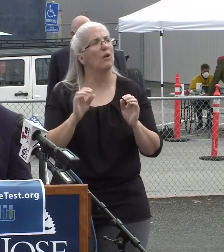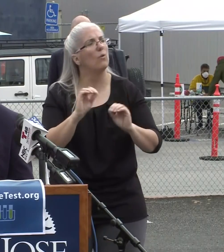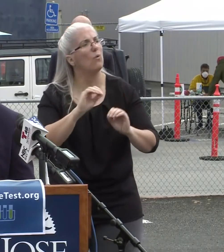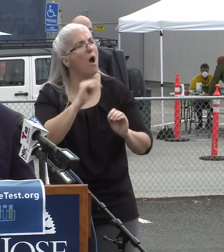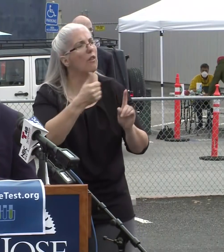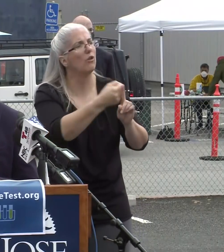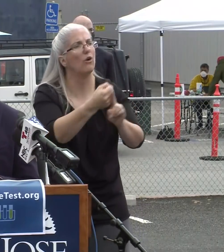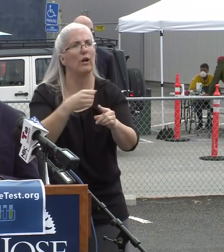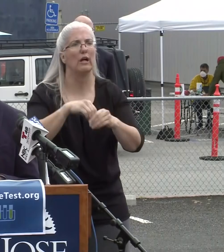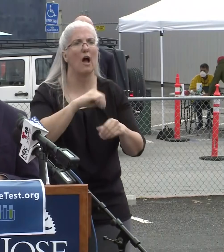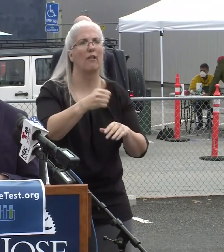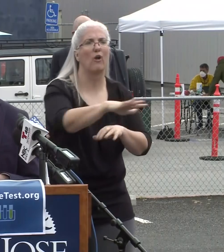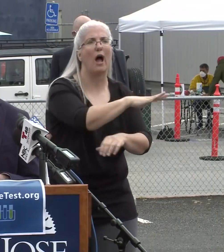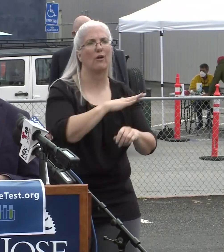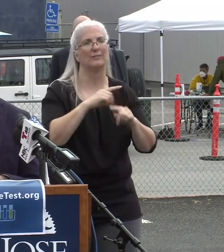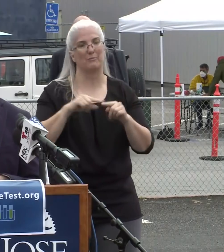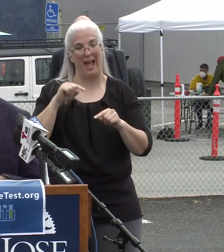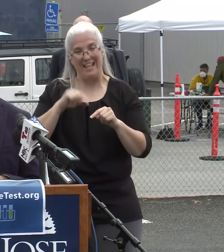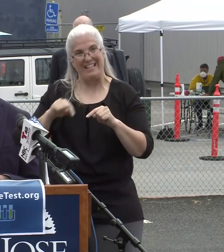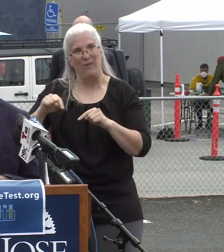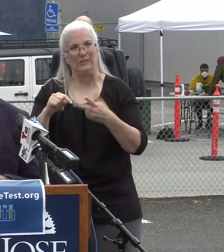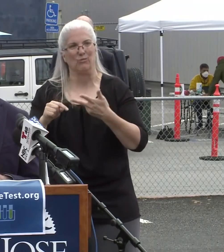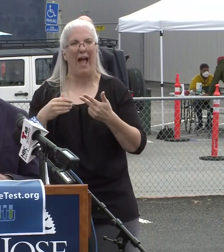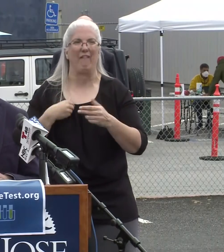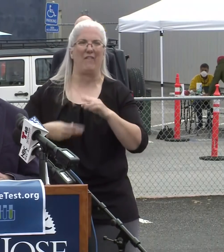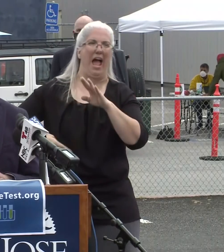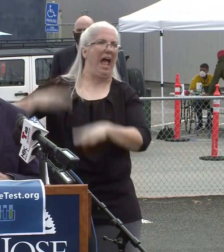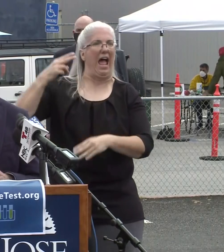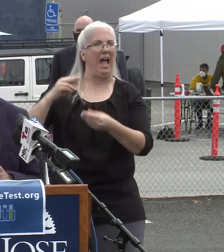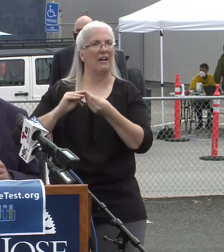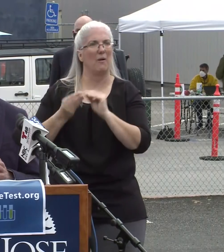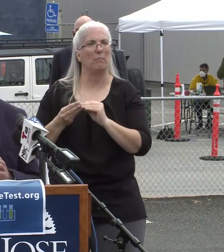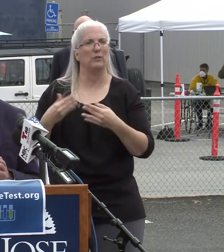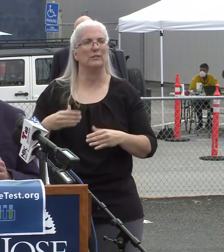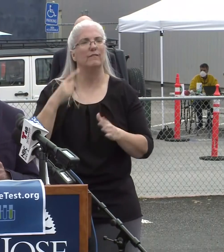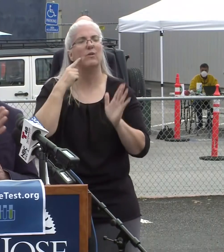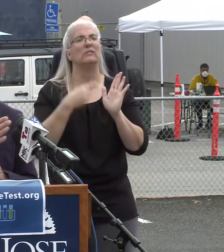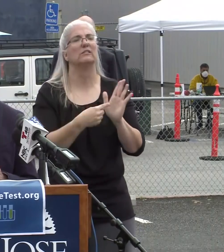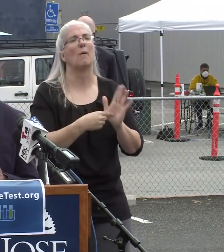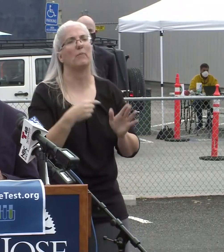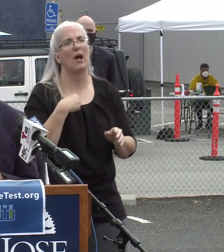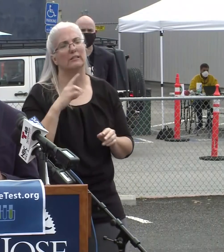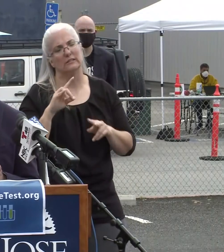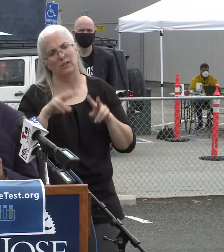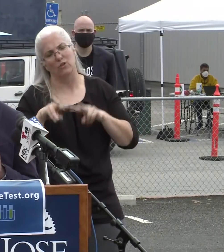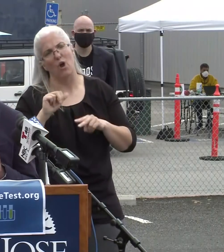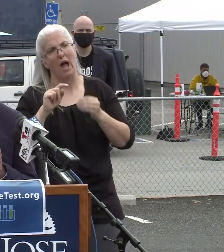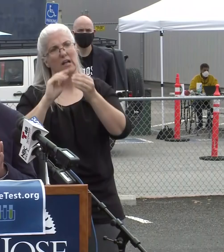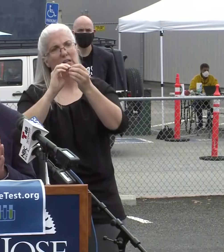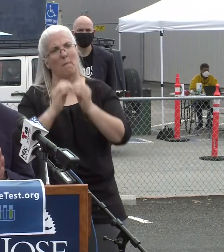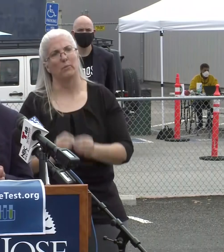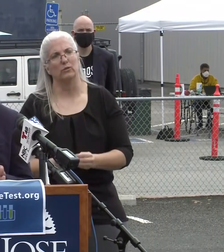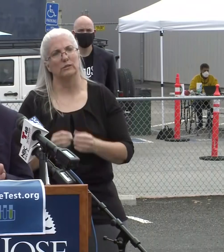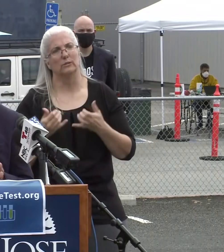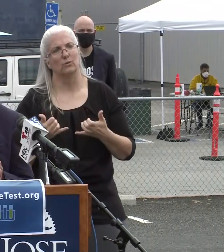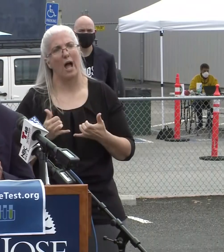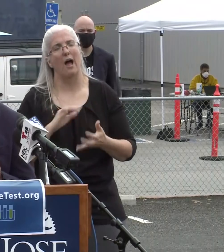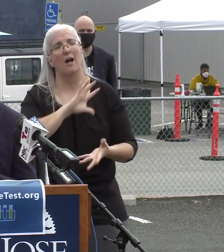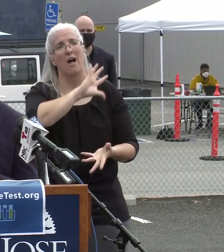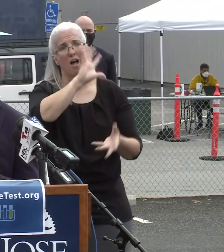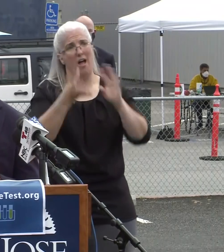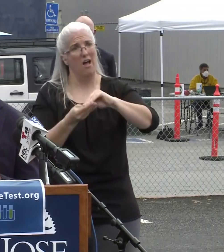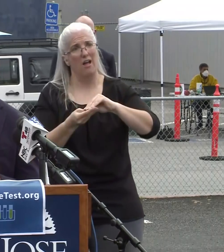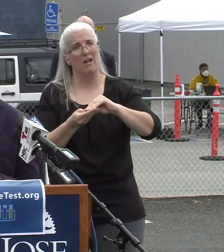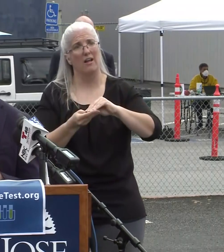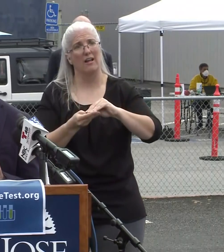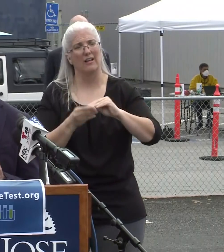numbers of cases. And for instance, I was looking at the data today, and cumulatively, and even of the